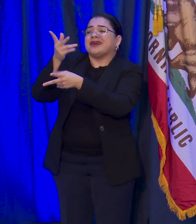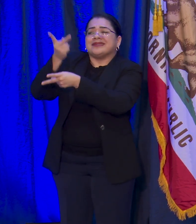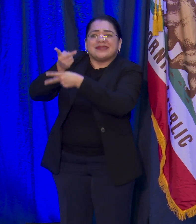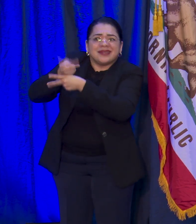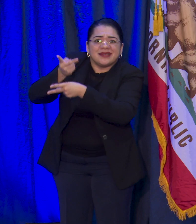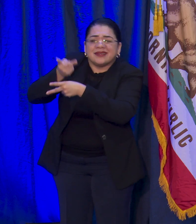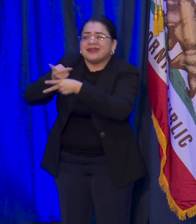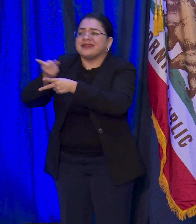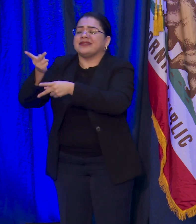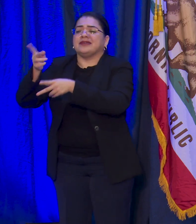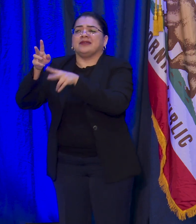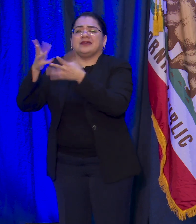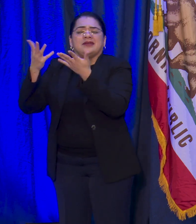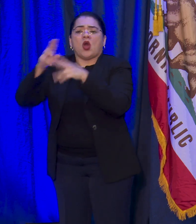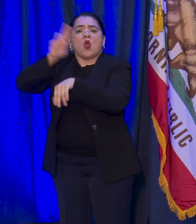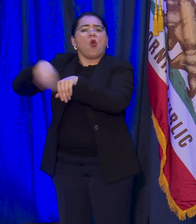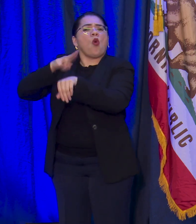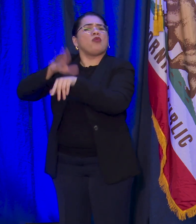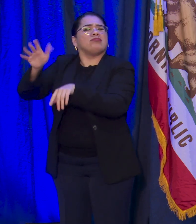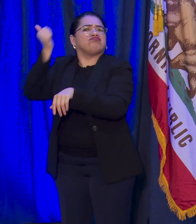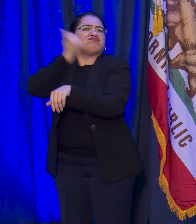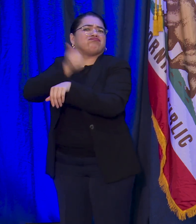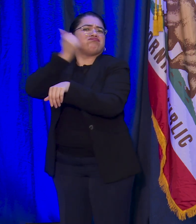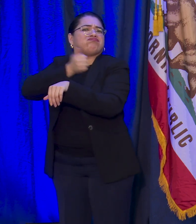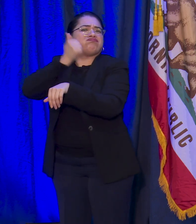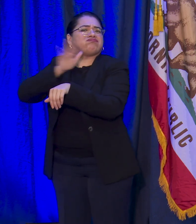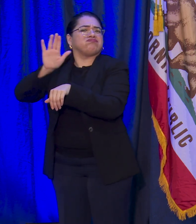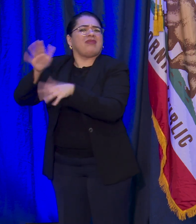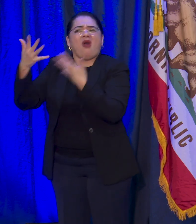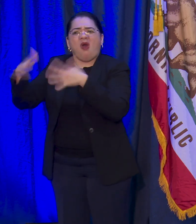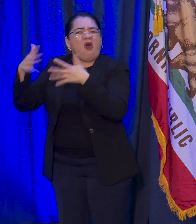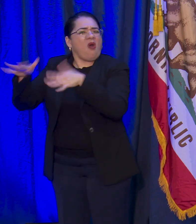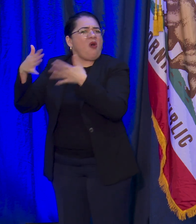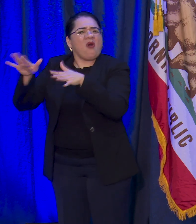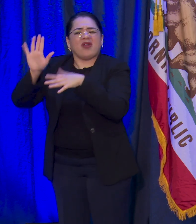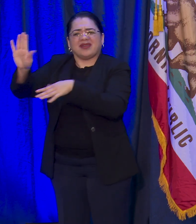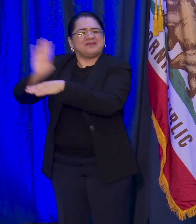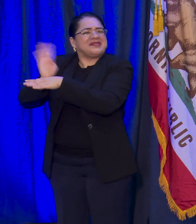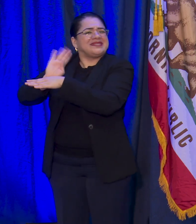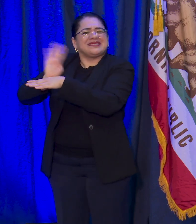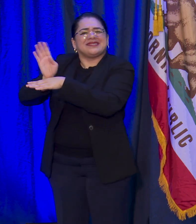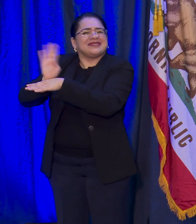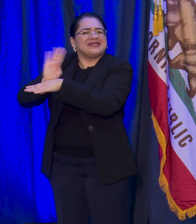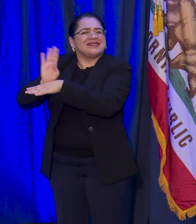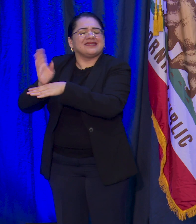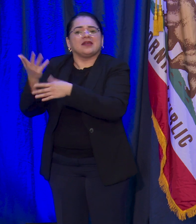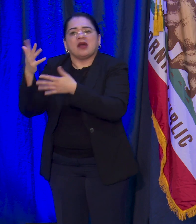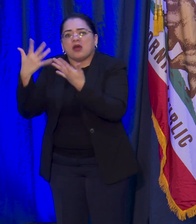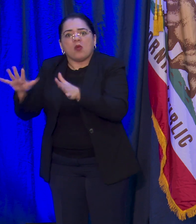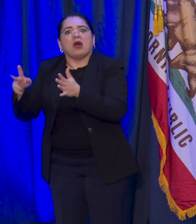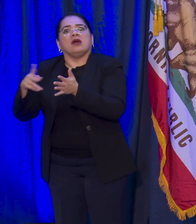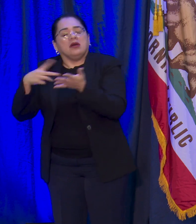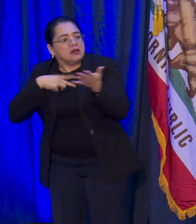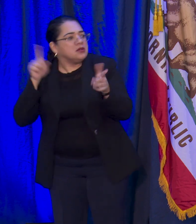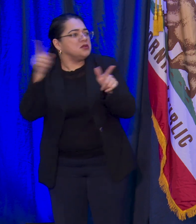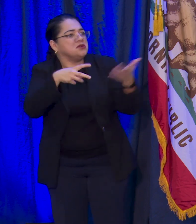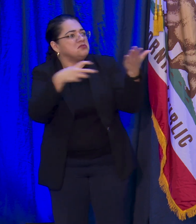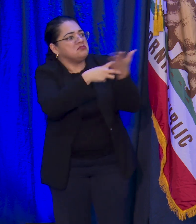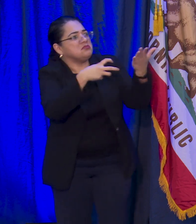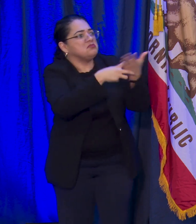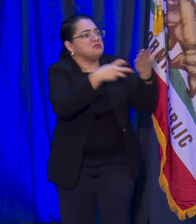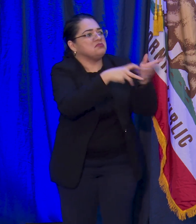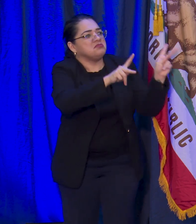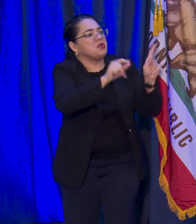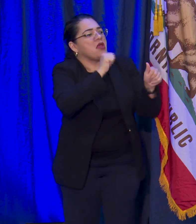infrastructure, taking care of the normal types of things that police officers do on a daily basis that we were doing before the crisis happened. And